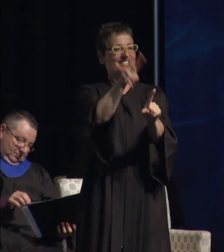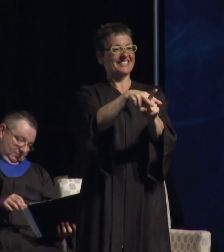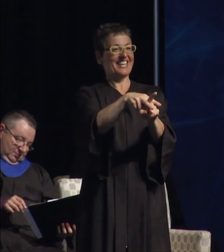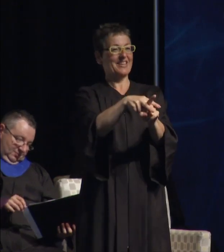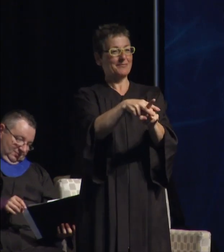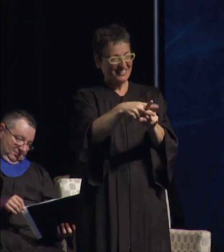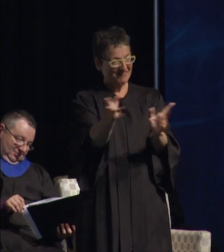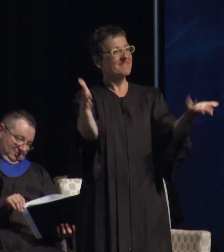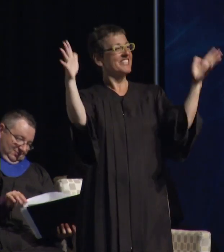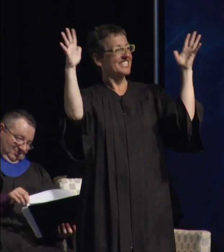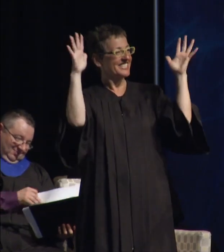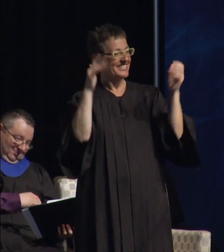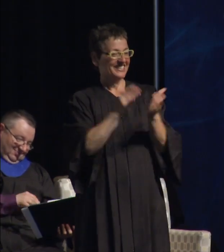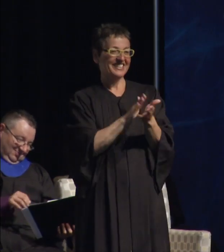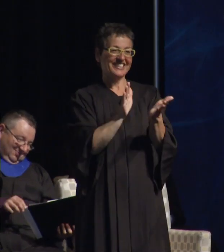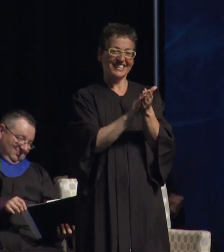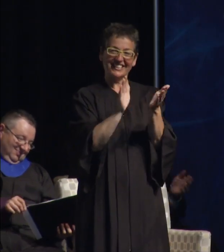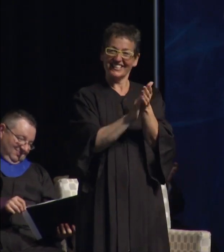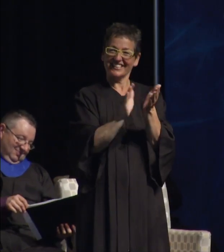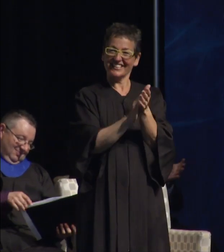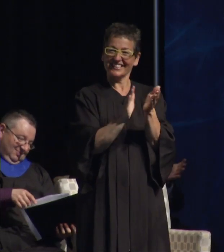assignment. Congratulations.